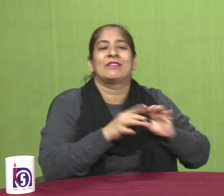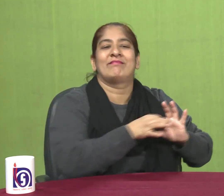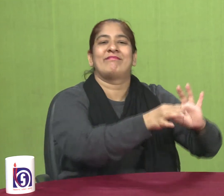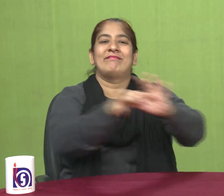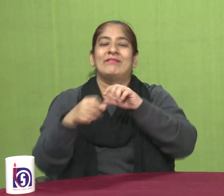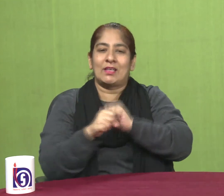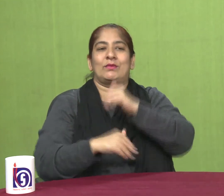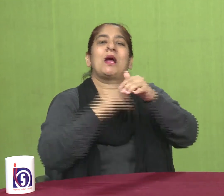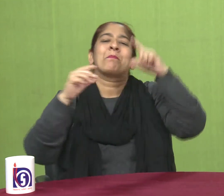fights.